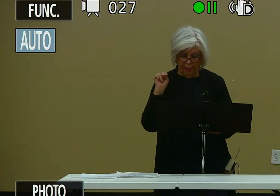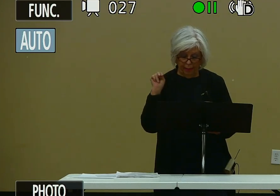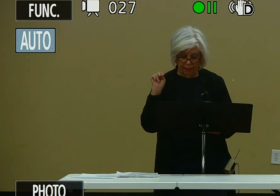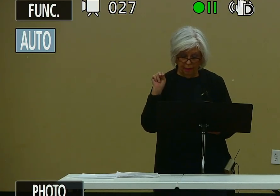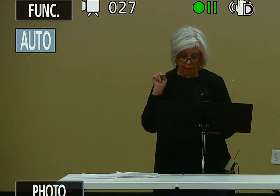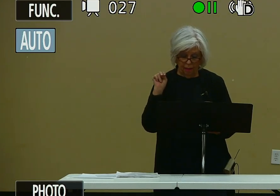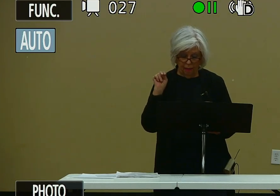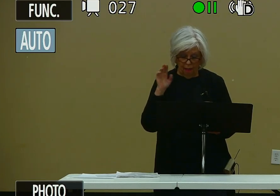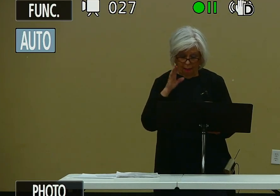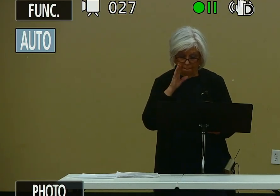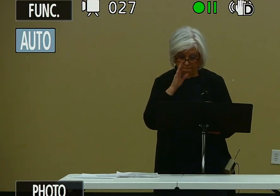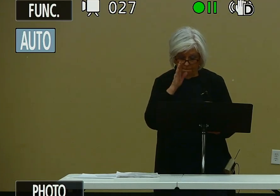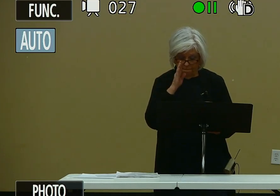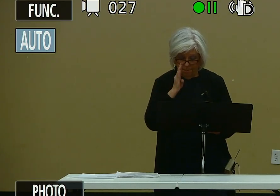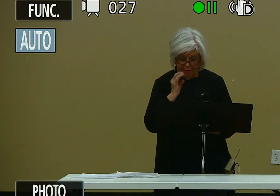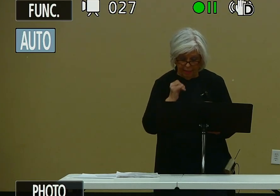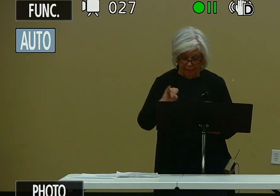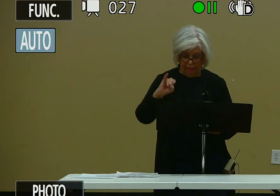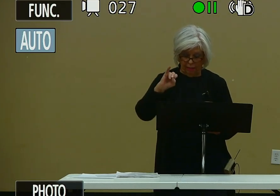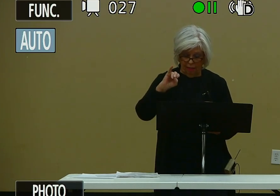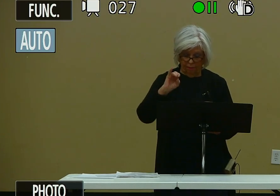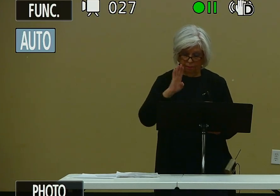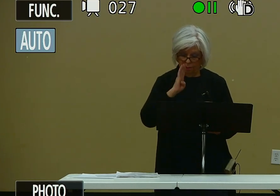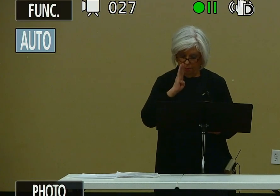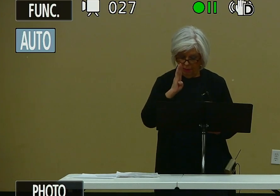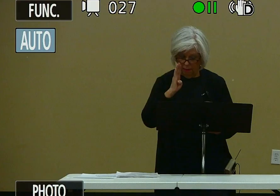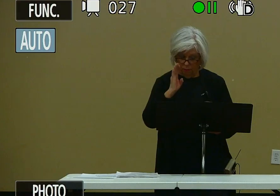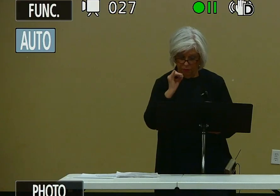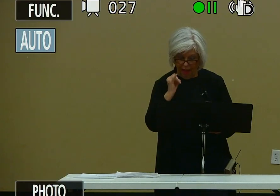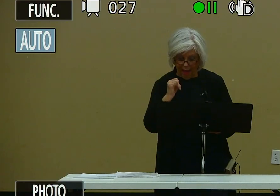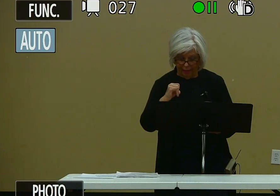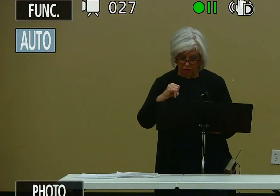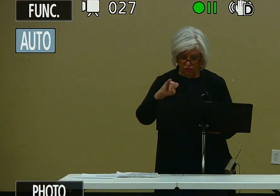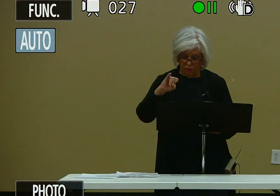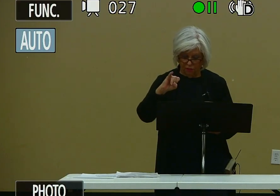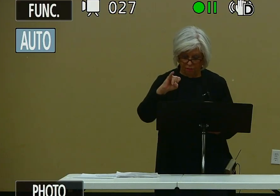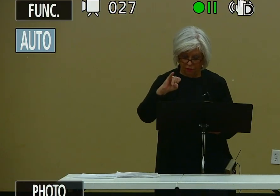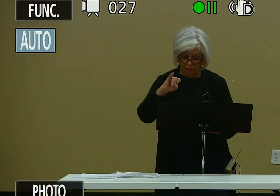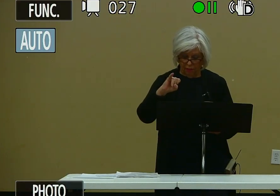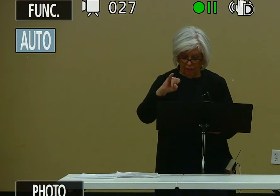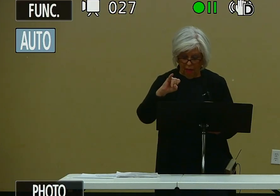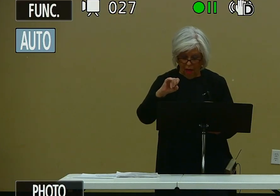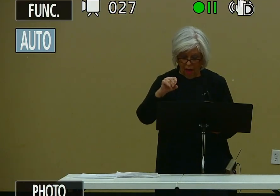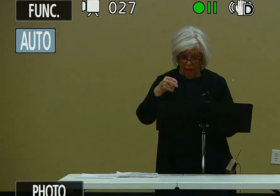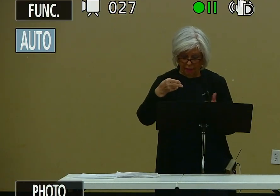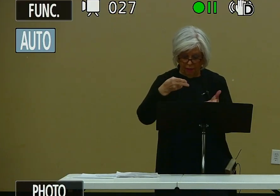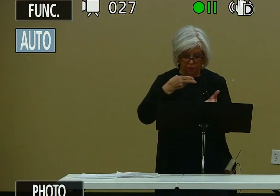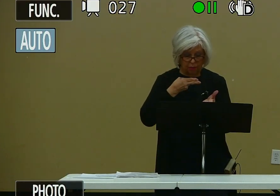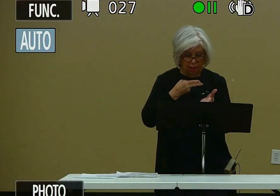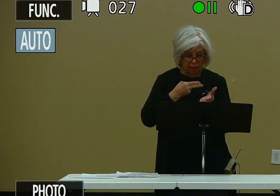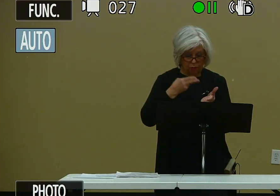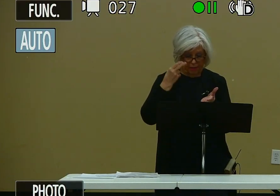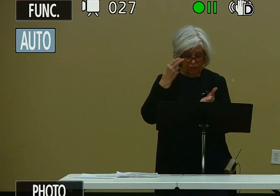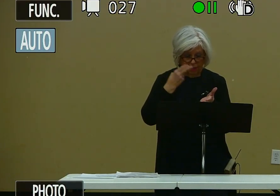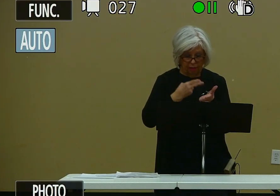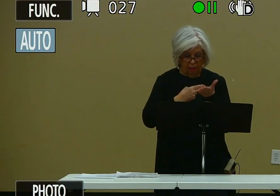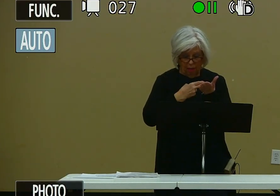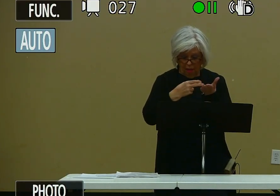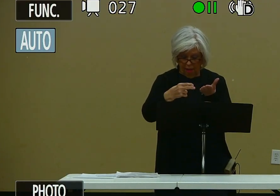been, being, be with the ing suffix on it, honest, your H hand,